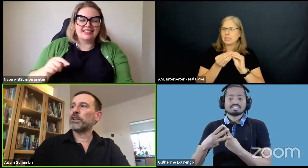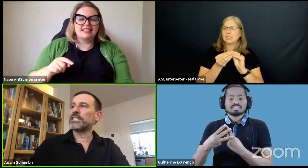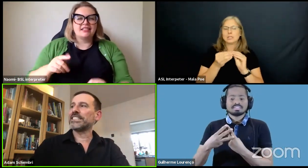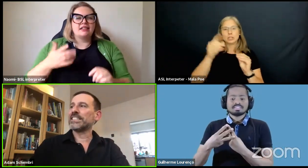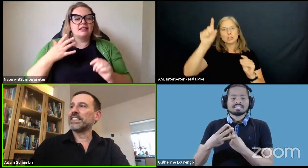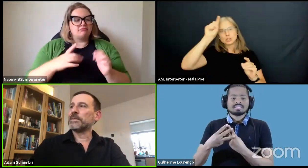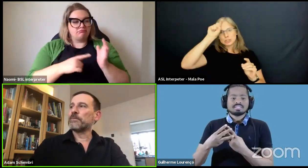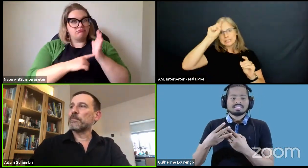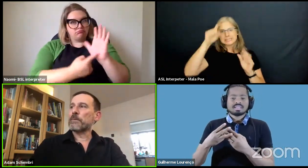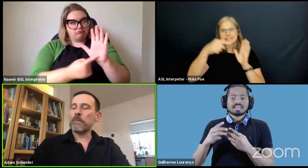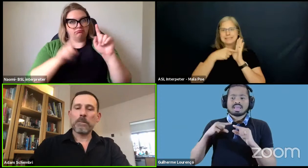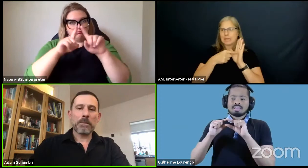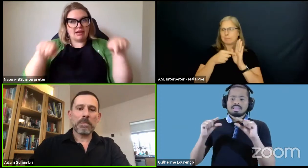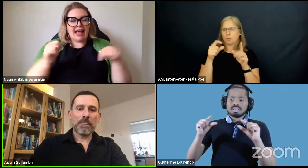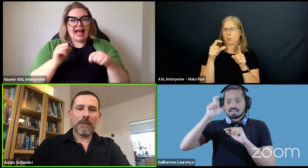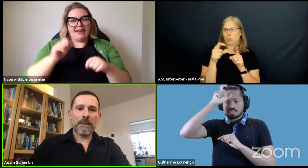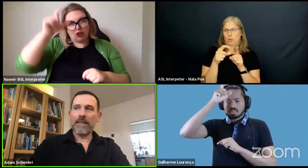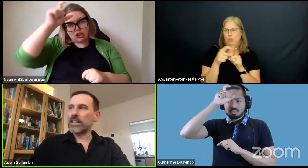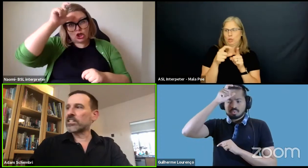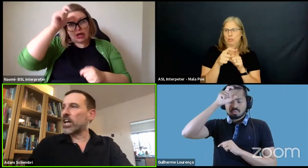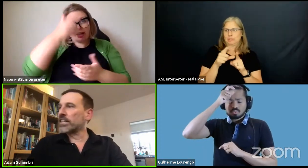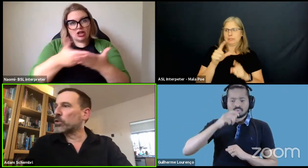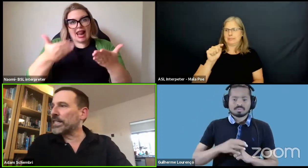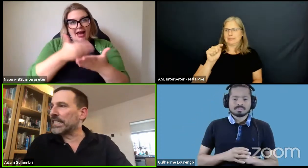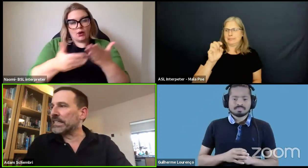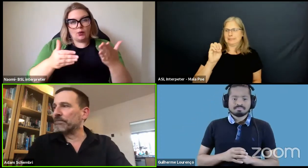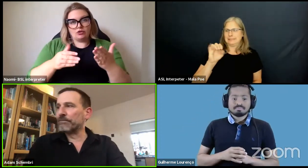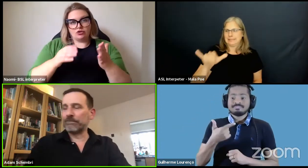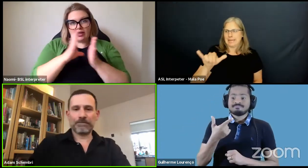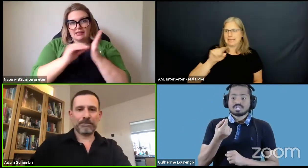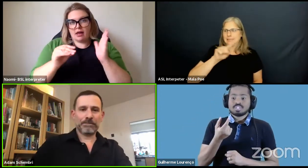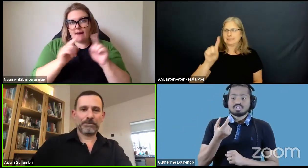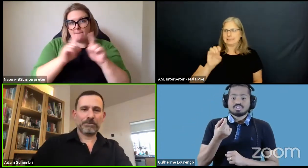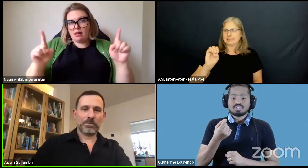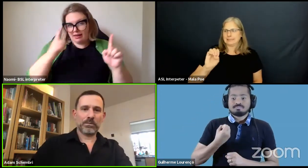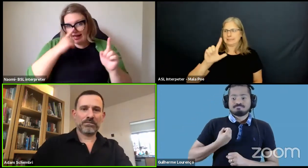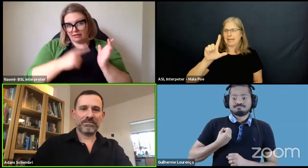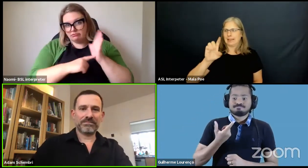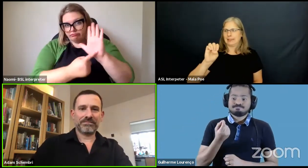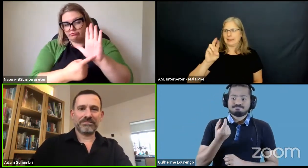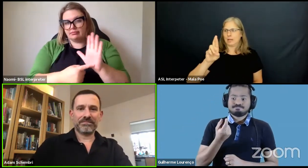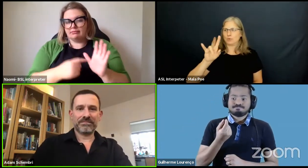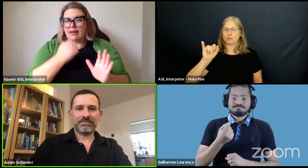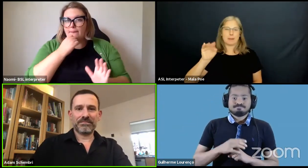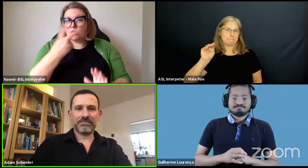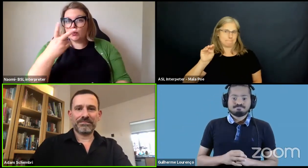example on it. Slide 20.